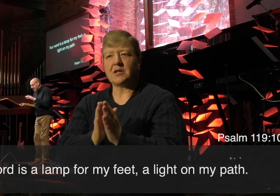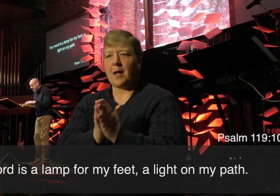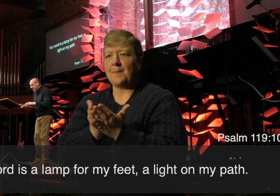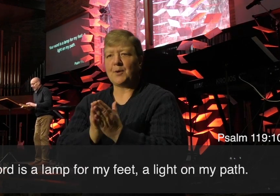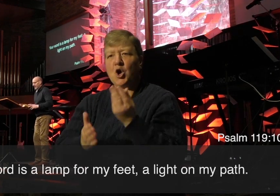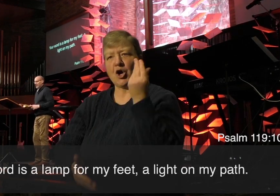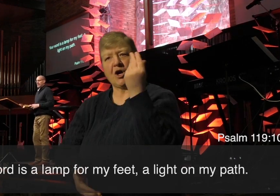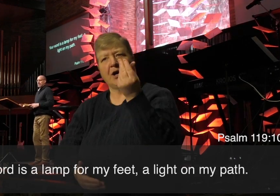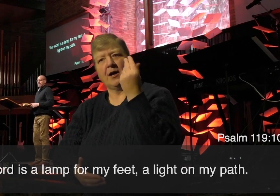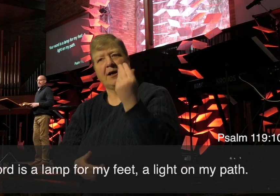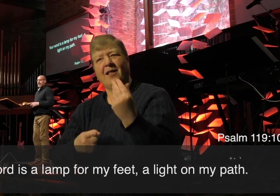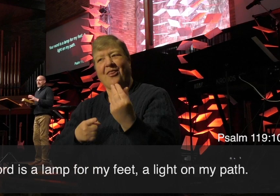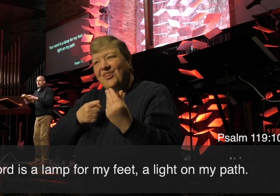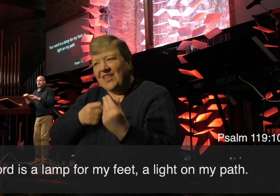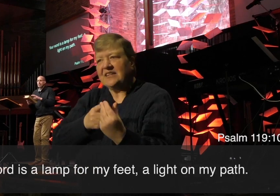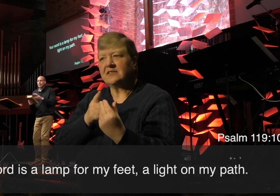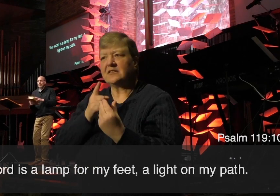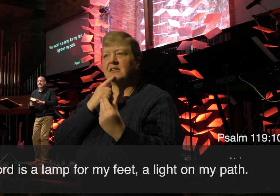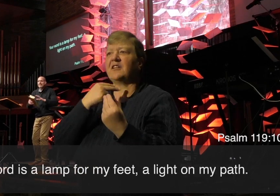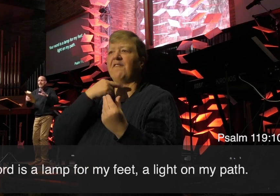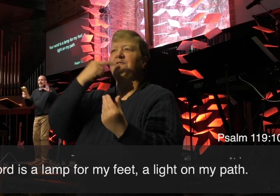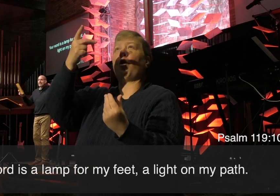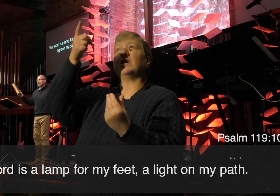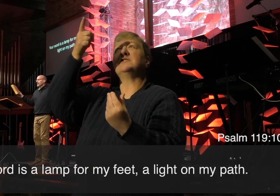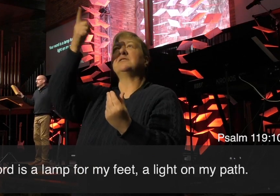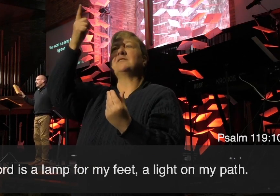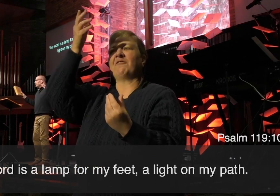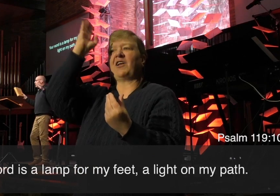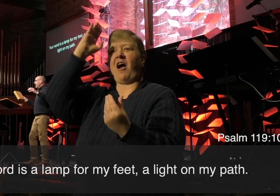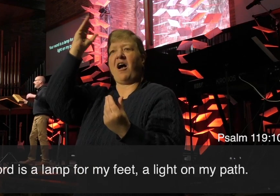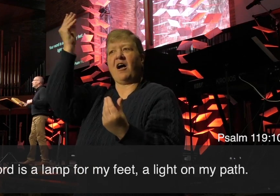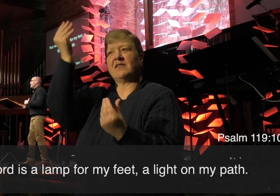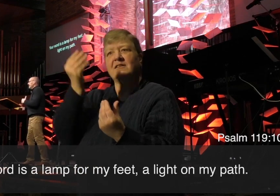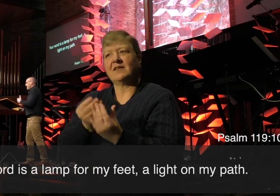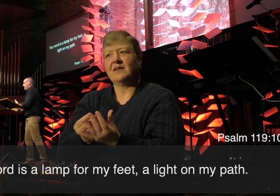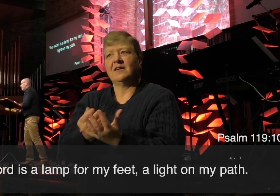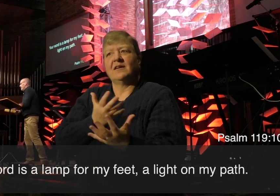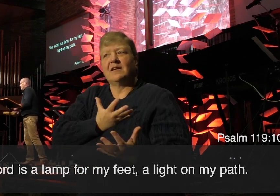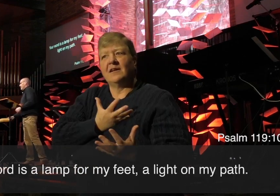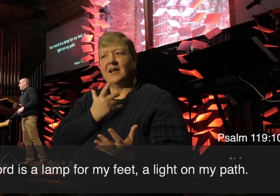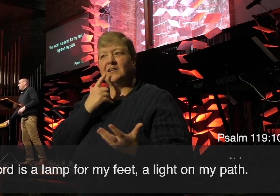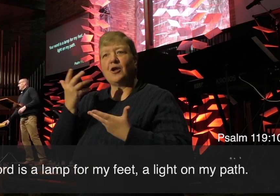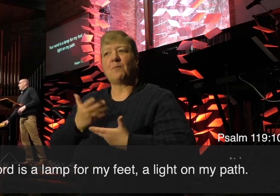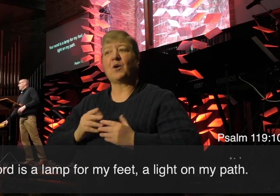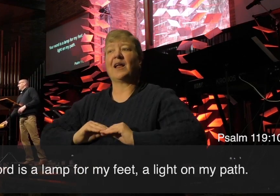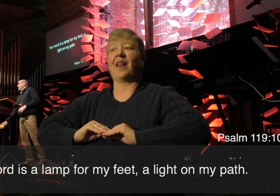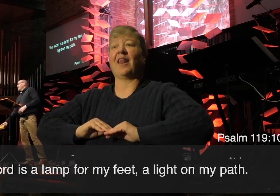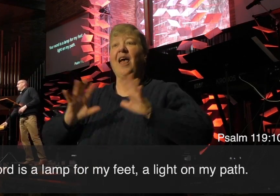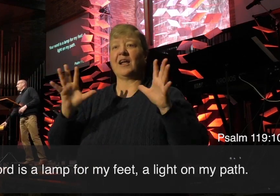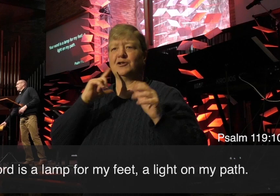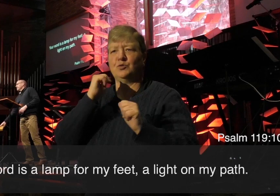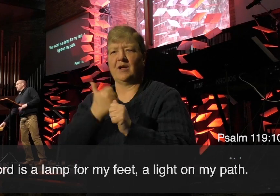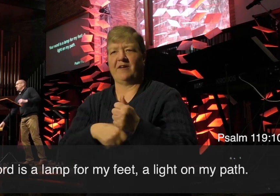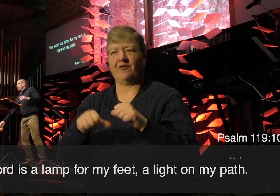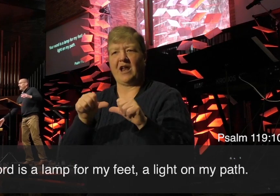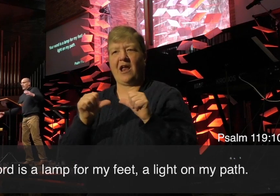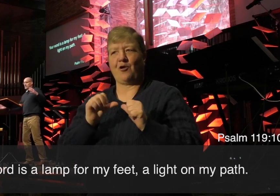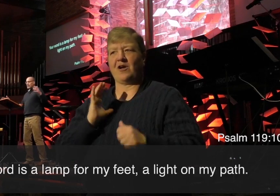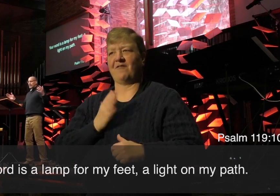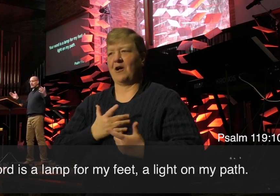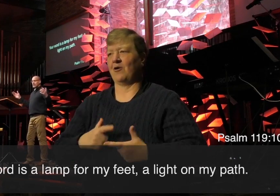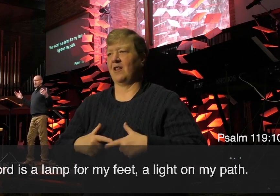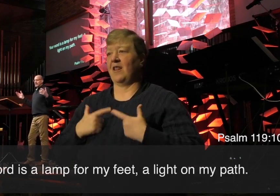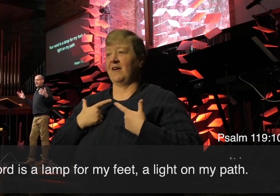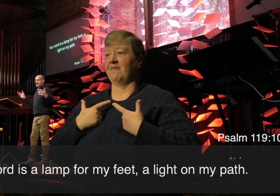of God. And it should bring light into every area of our life. Certainly